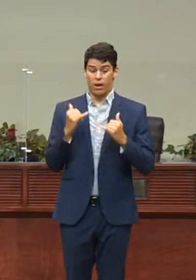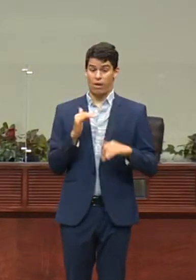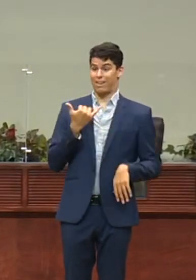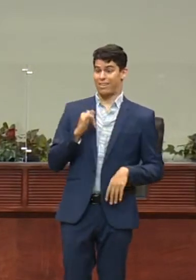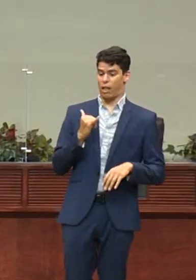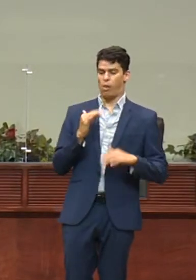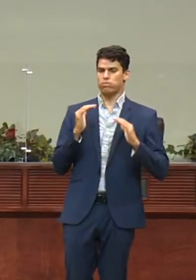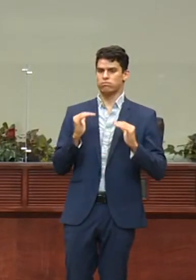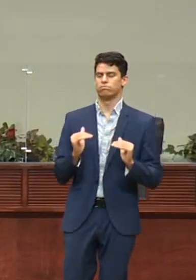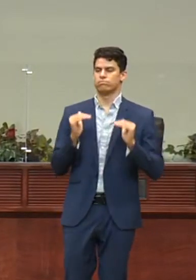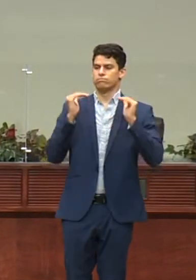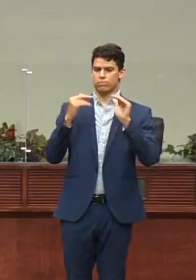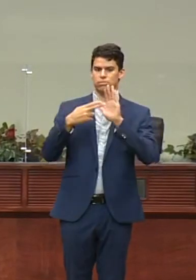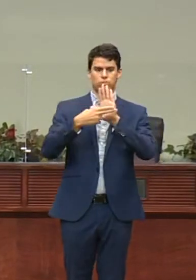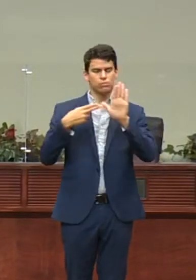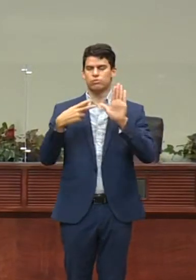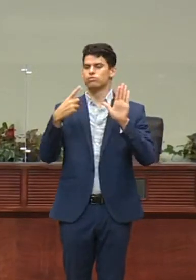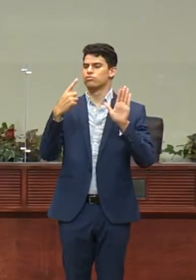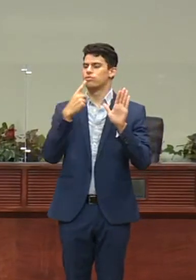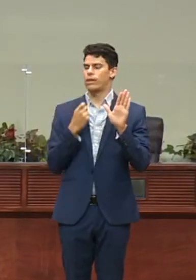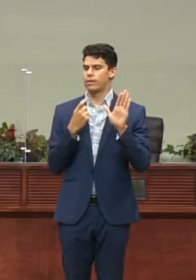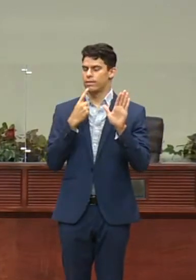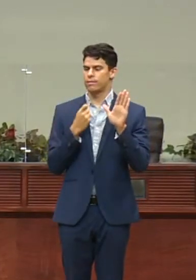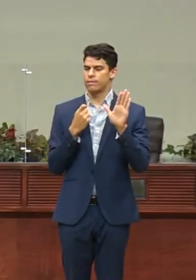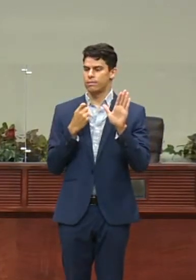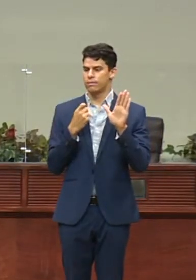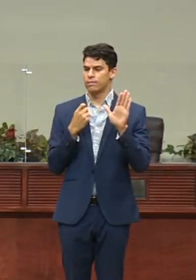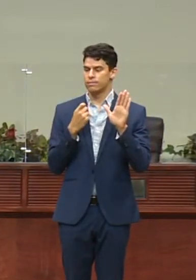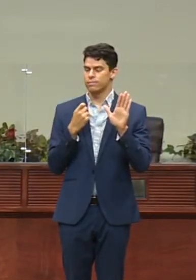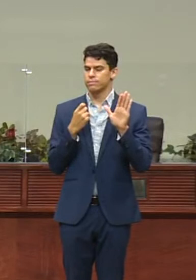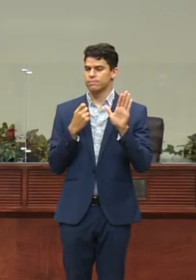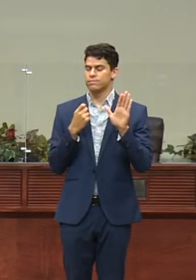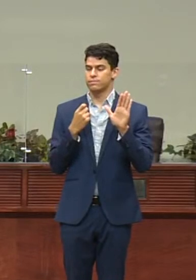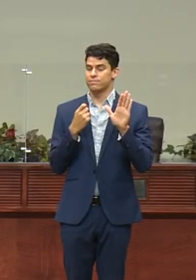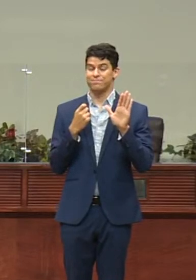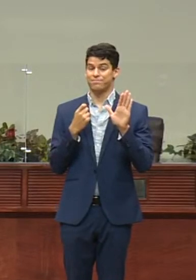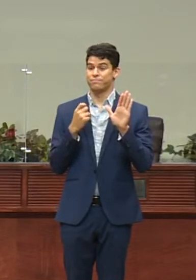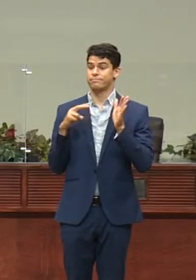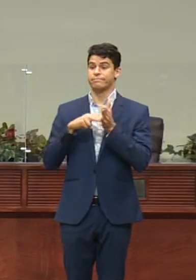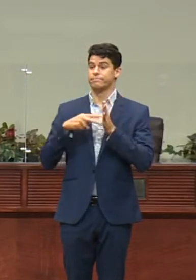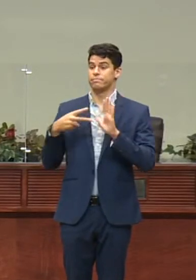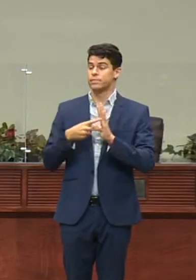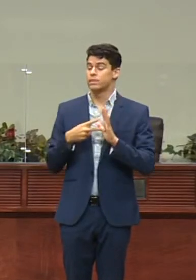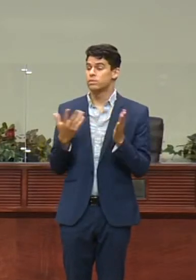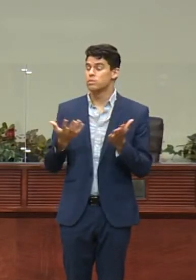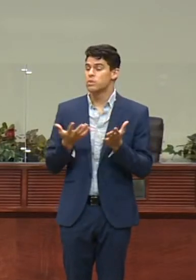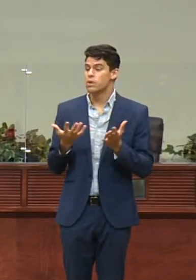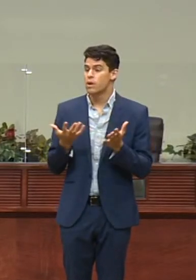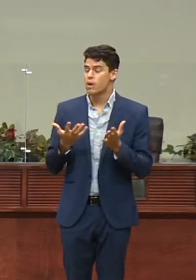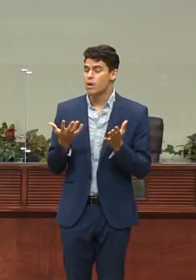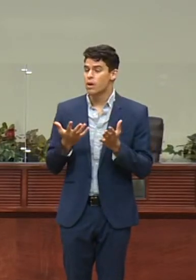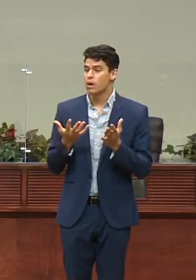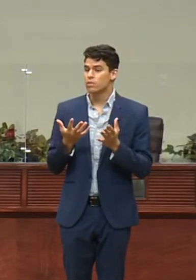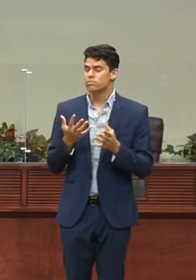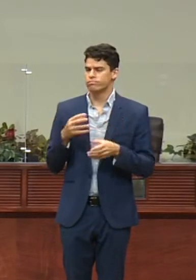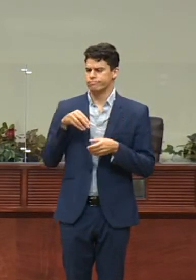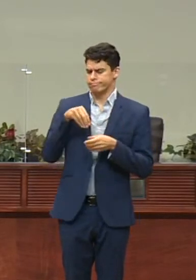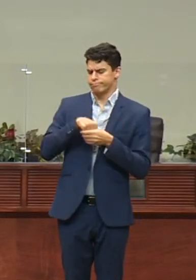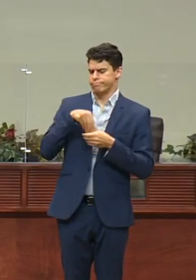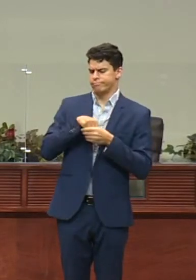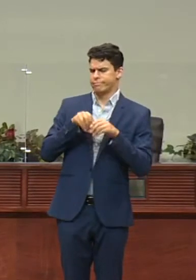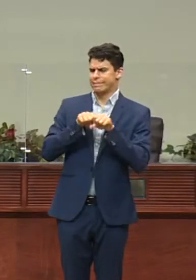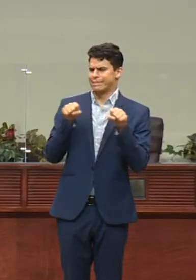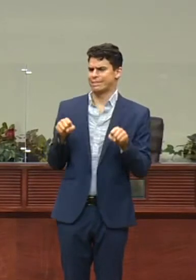level red. What that means is an internal system that